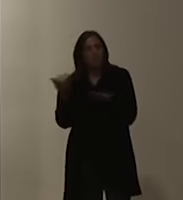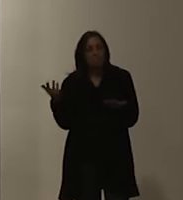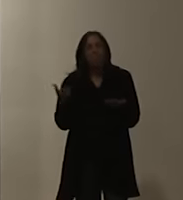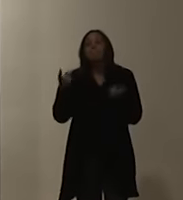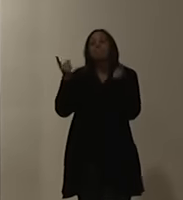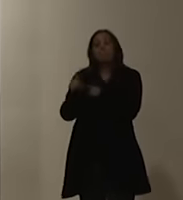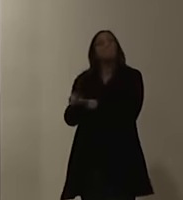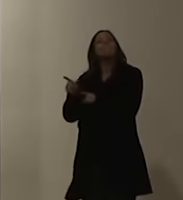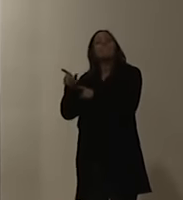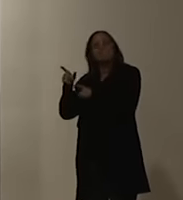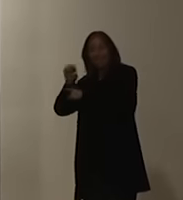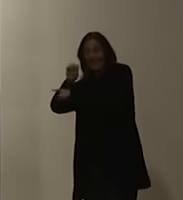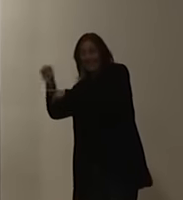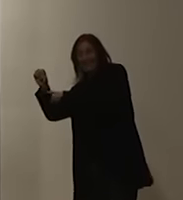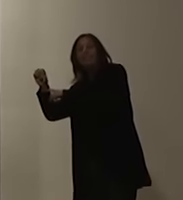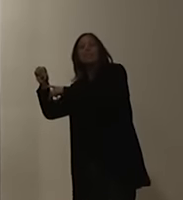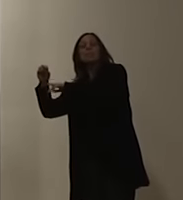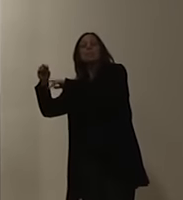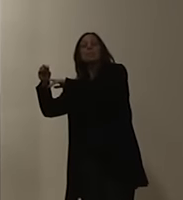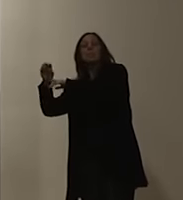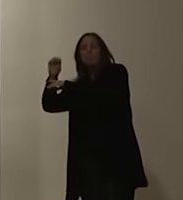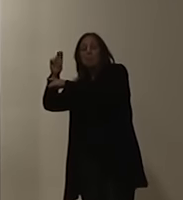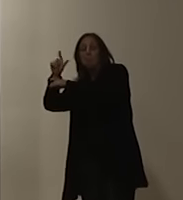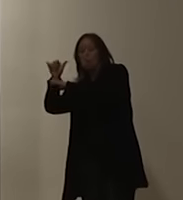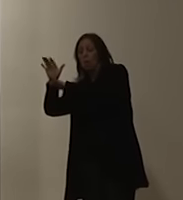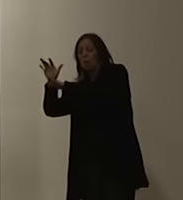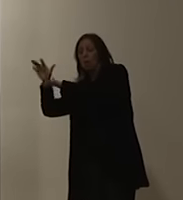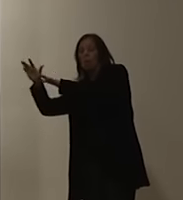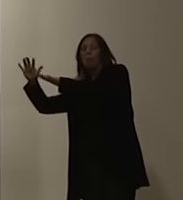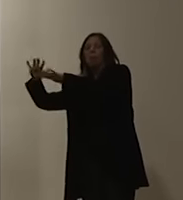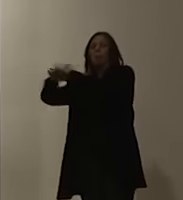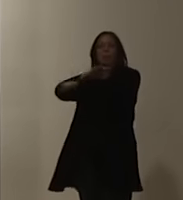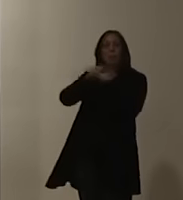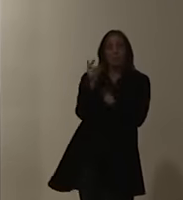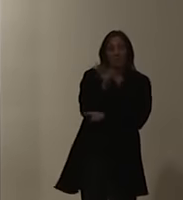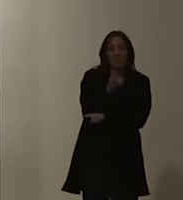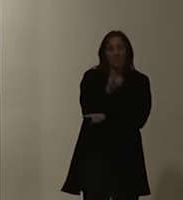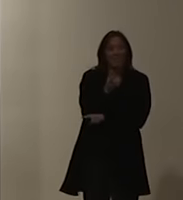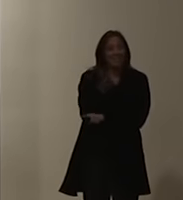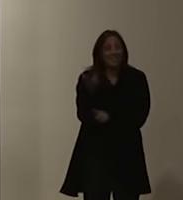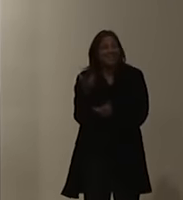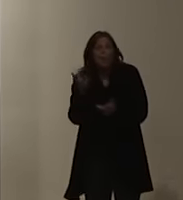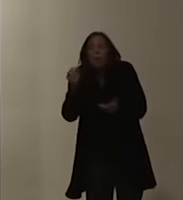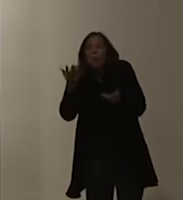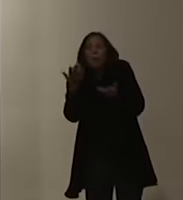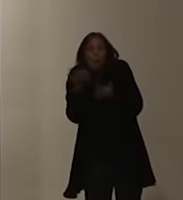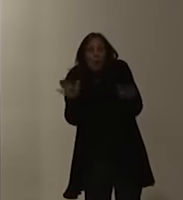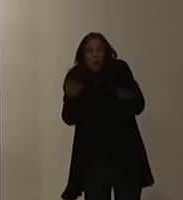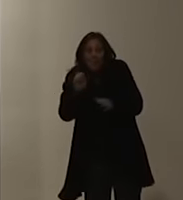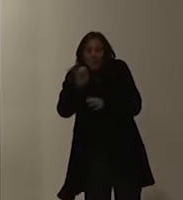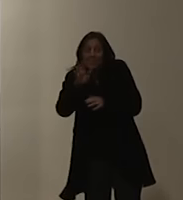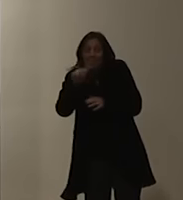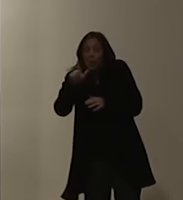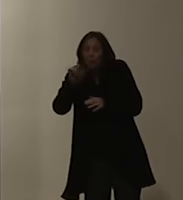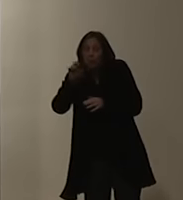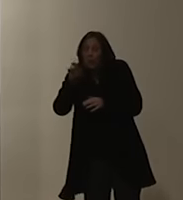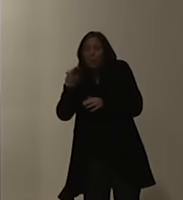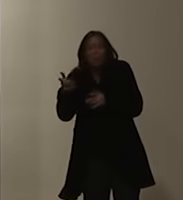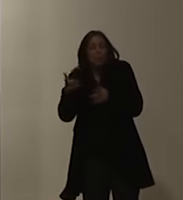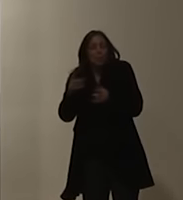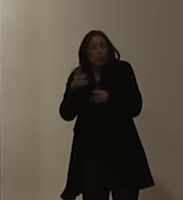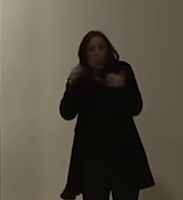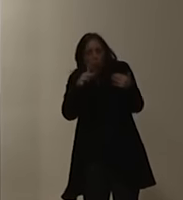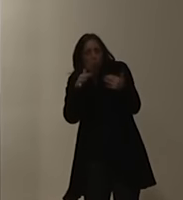too, devastated by war. So you could say, well, Guinea didn't have a civil war. Well, if a quarter of all Sierra Leoneans were camped out in